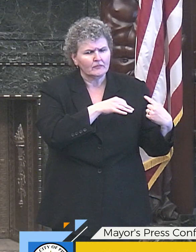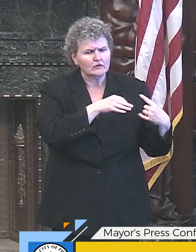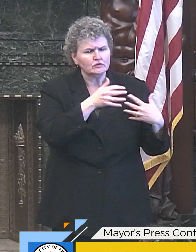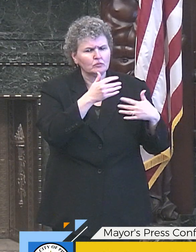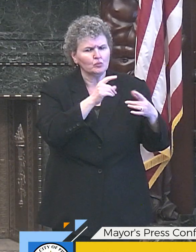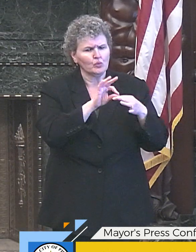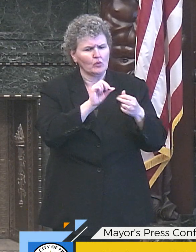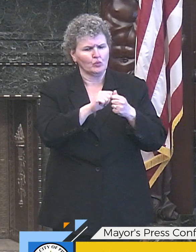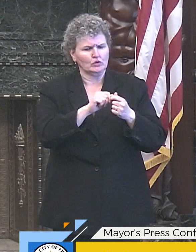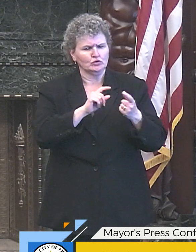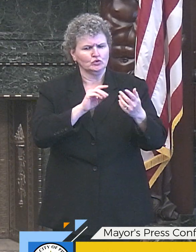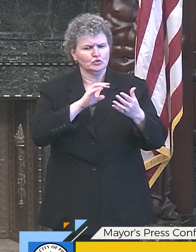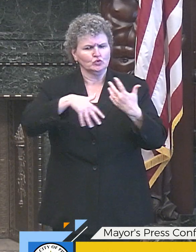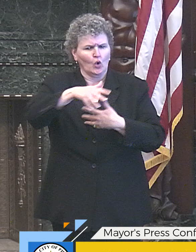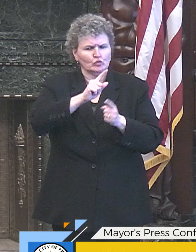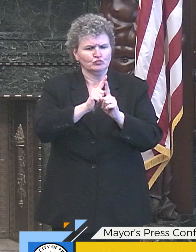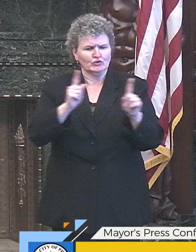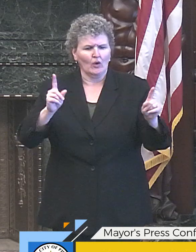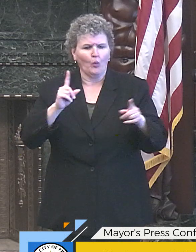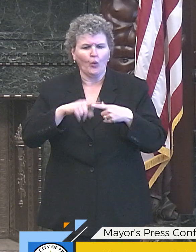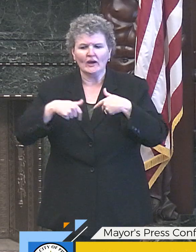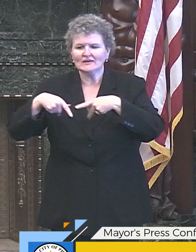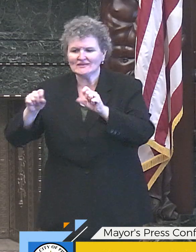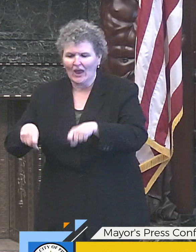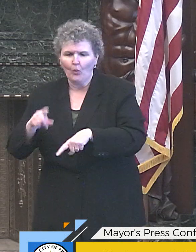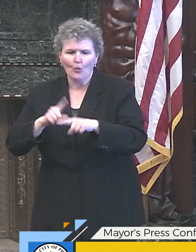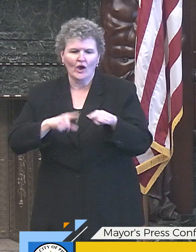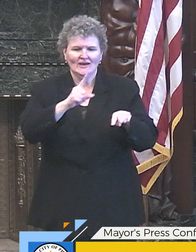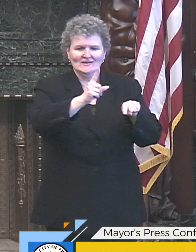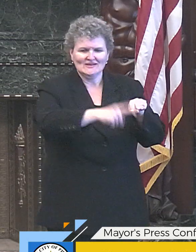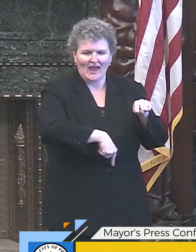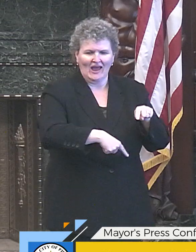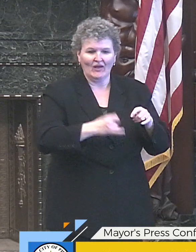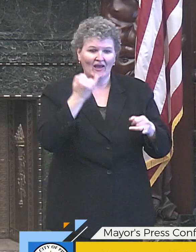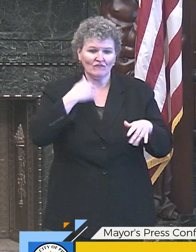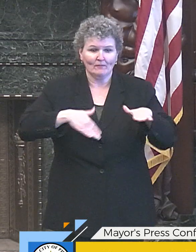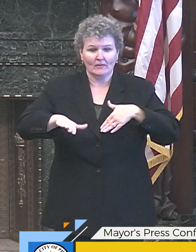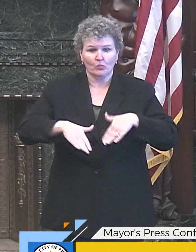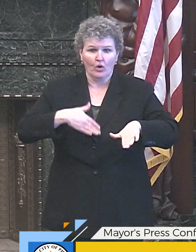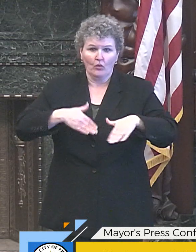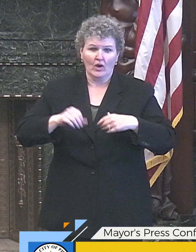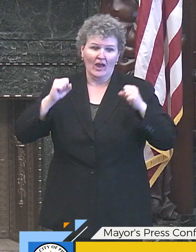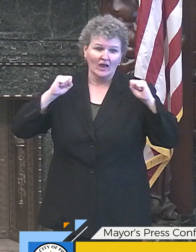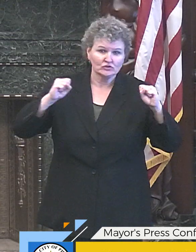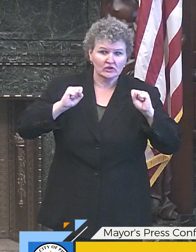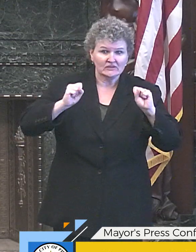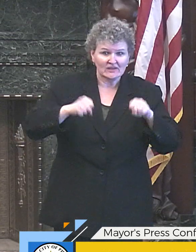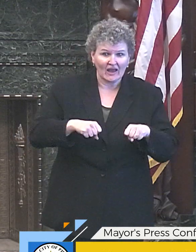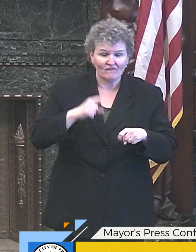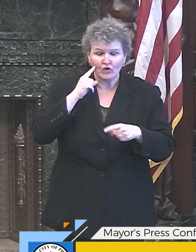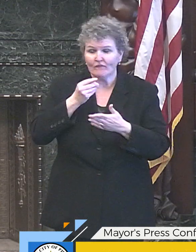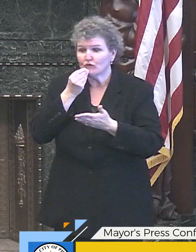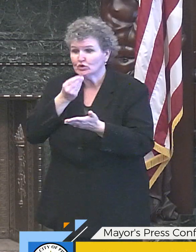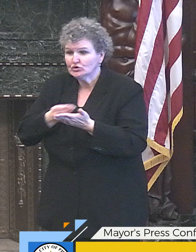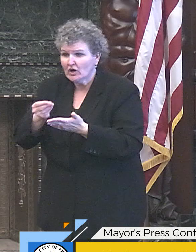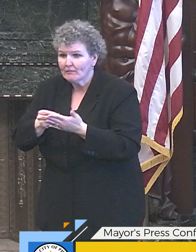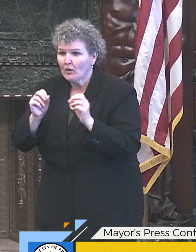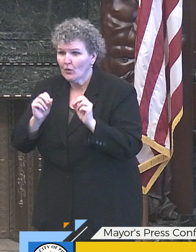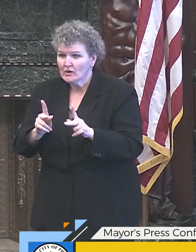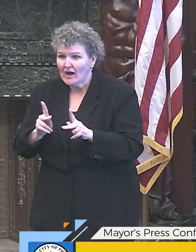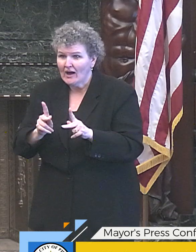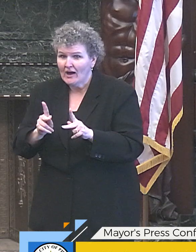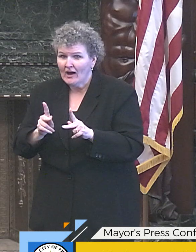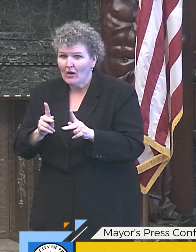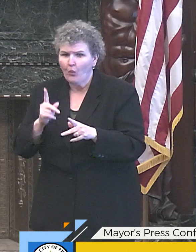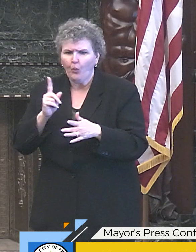Like, for example, families can take walks, outdoor exercise is okay, and grocery store visits are okay. Like what is and